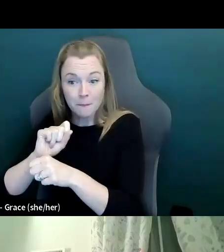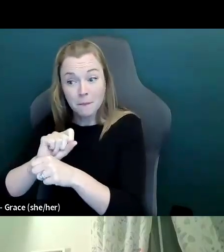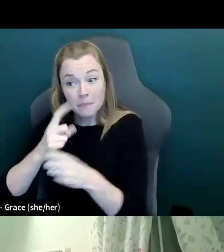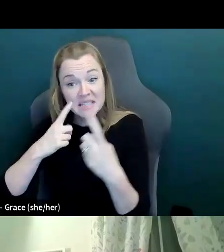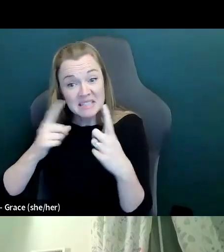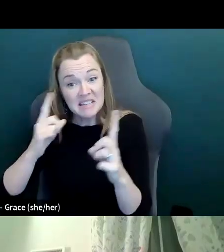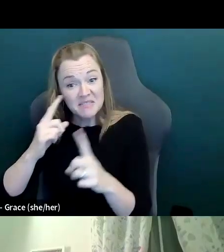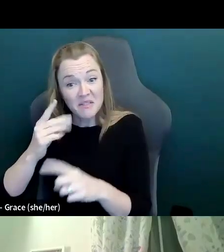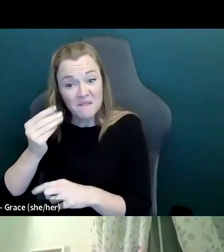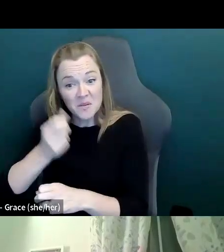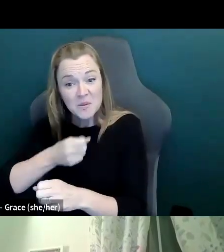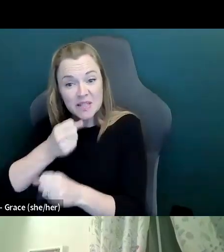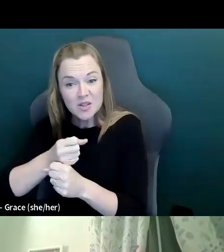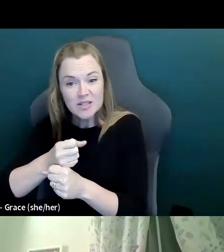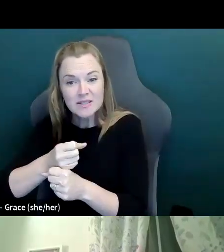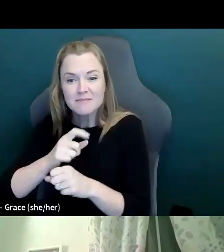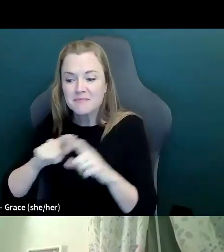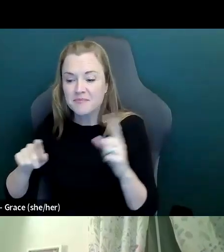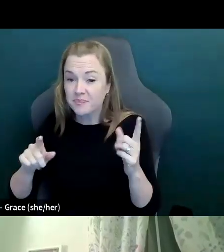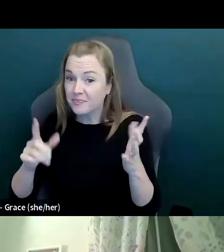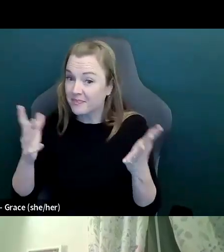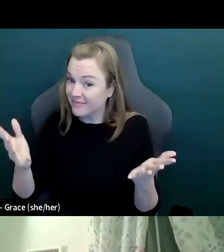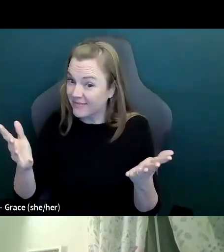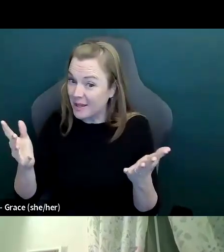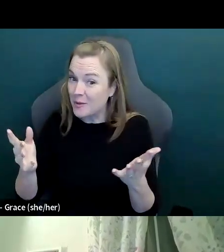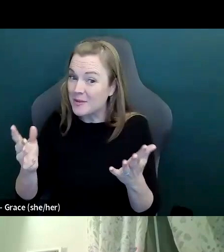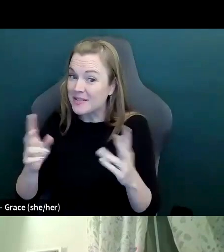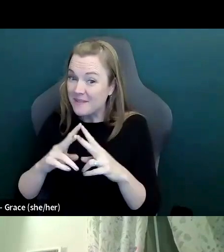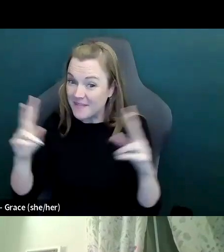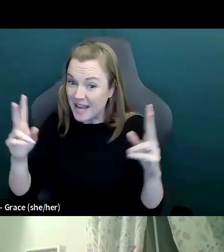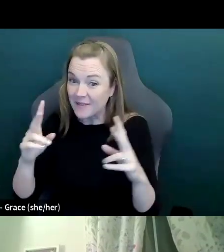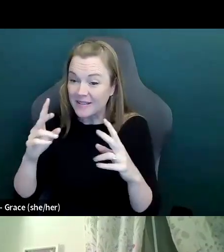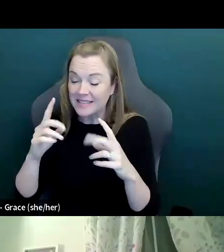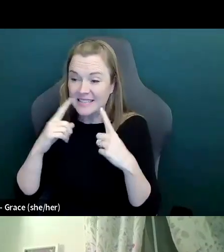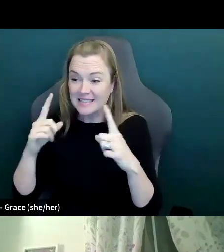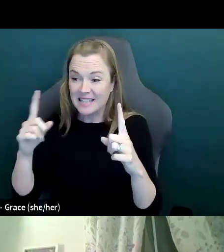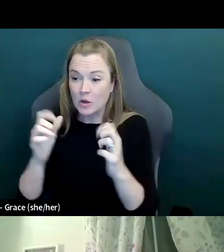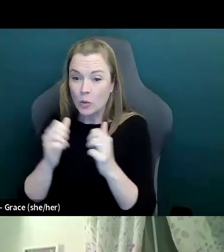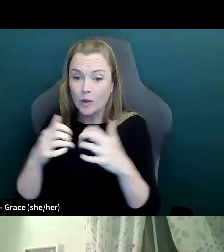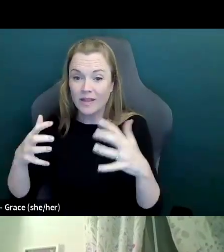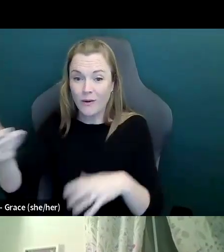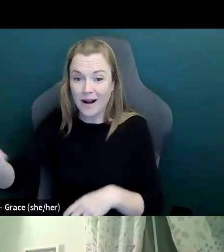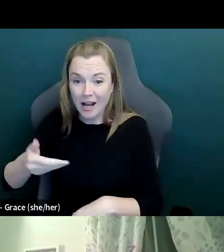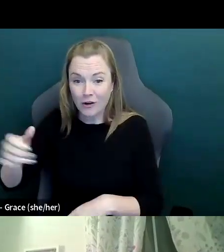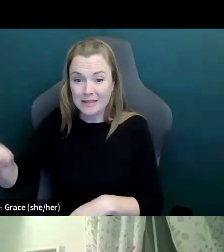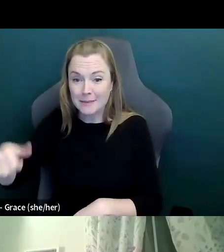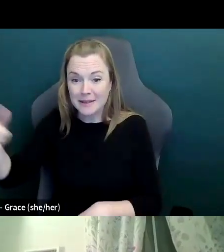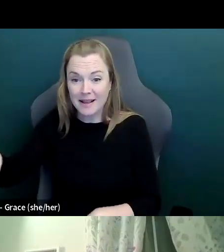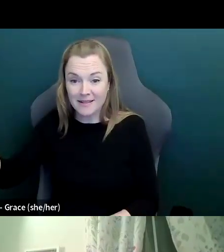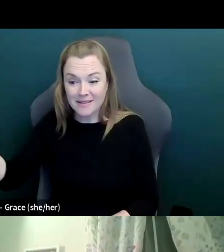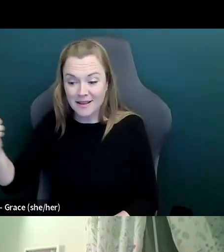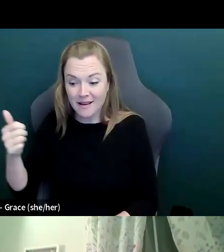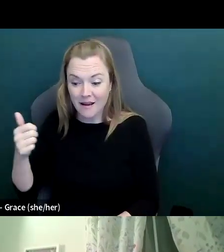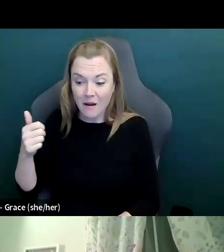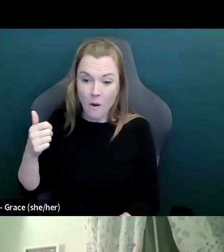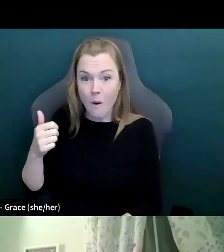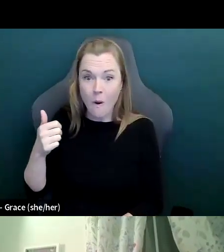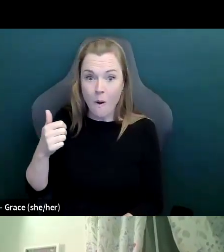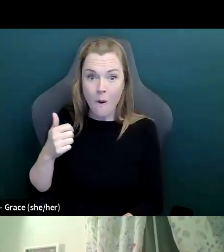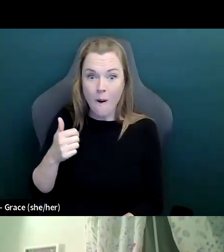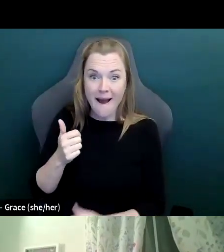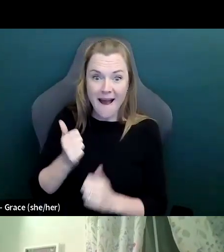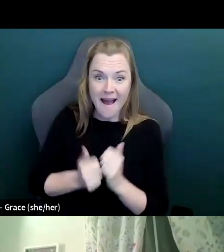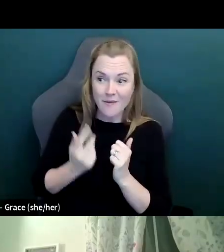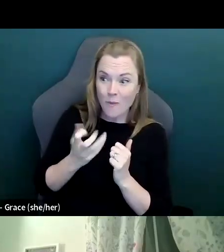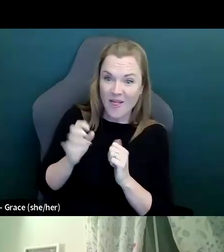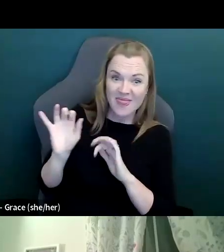years. But it was so successful that without hiring anybody else, everybody wanted to go with the